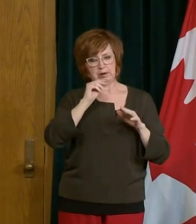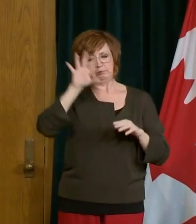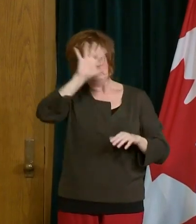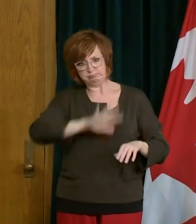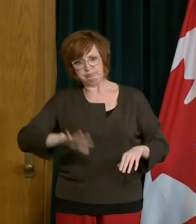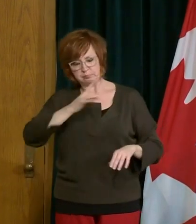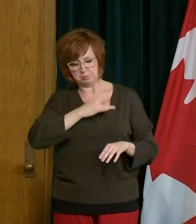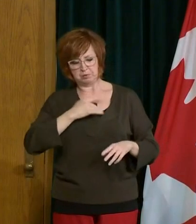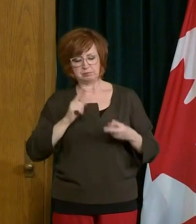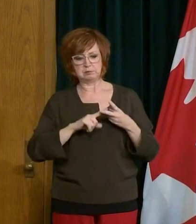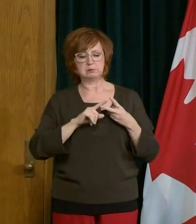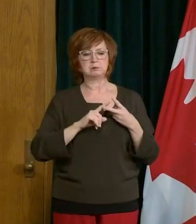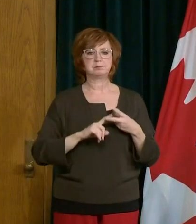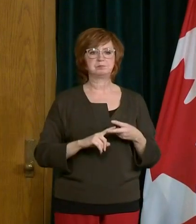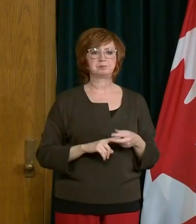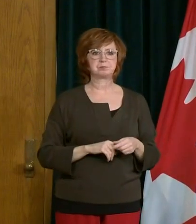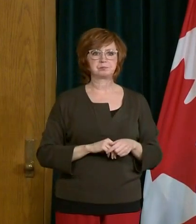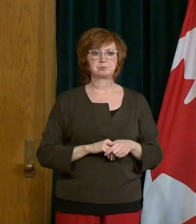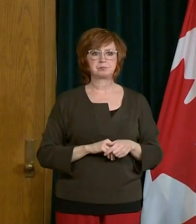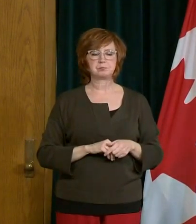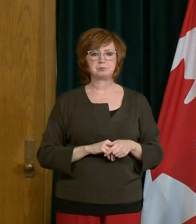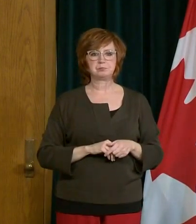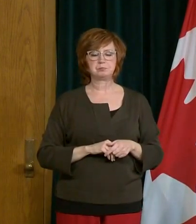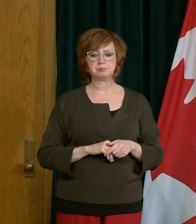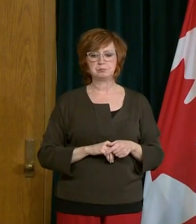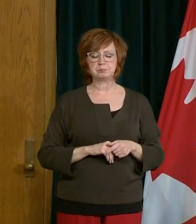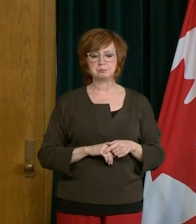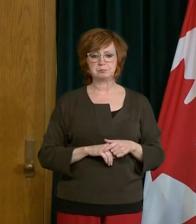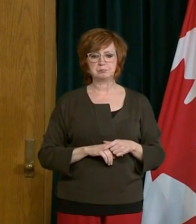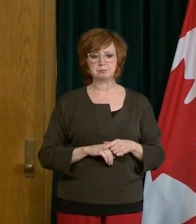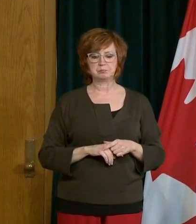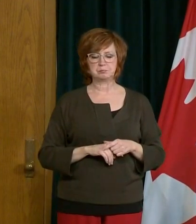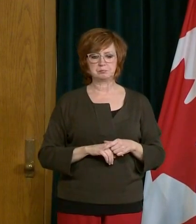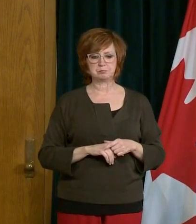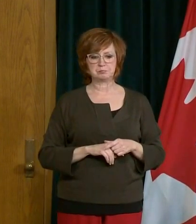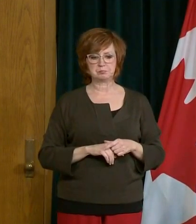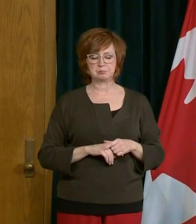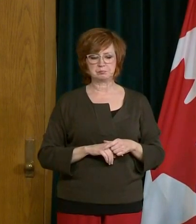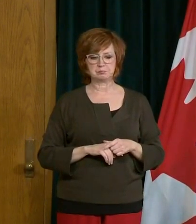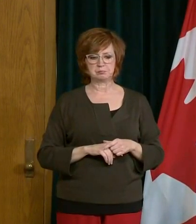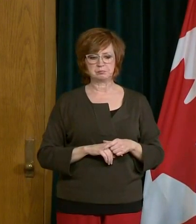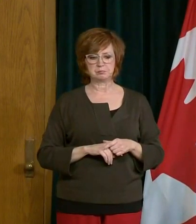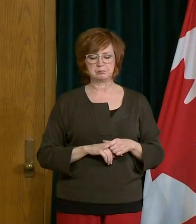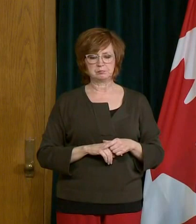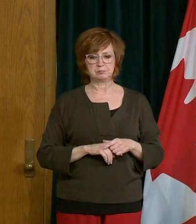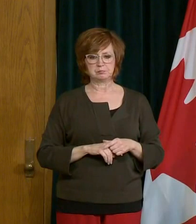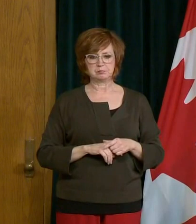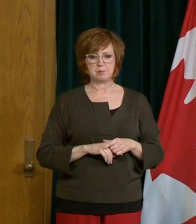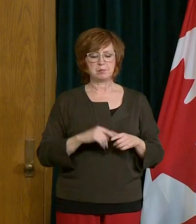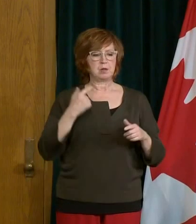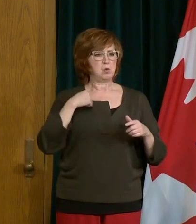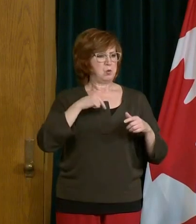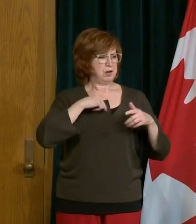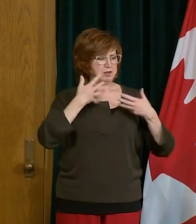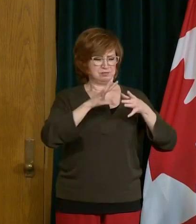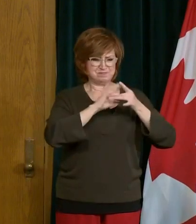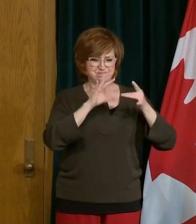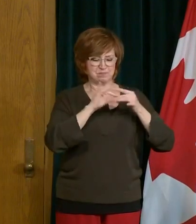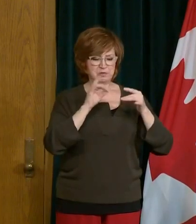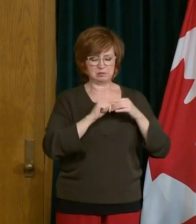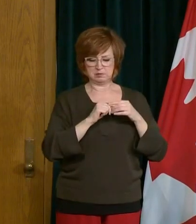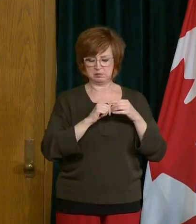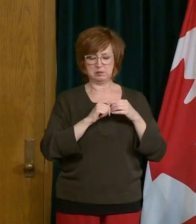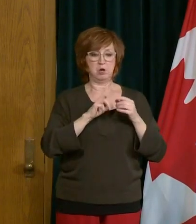educating individuals in the community. As I said before, we have gone on to the 4 northern radio channels,